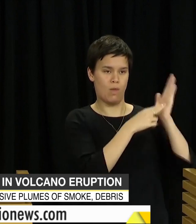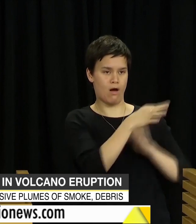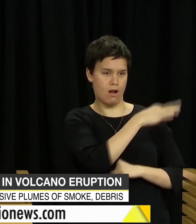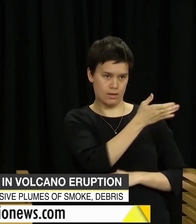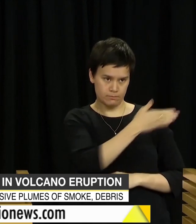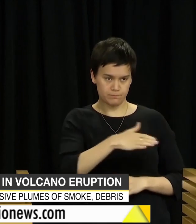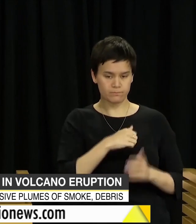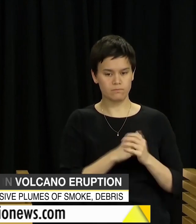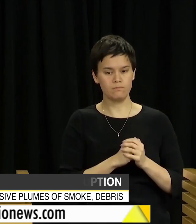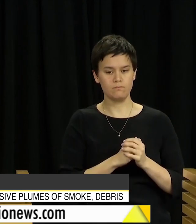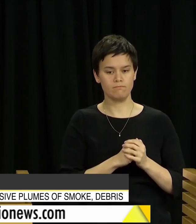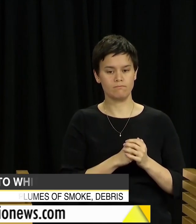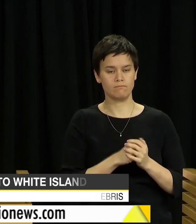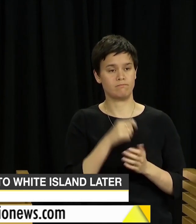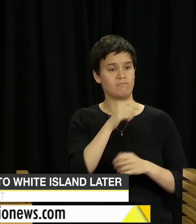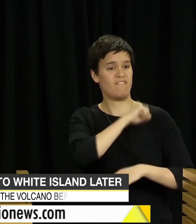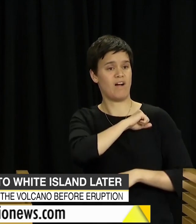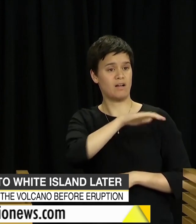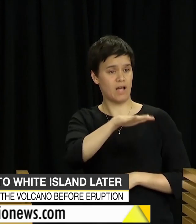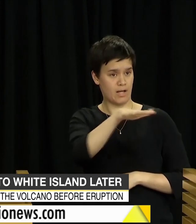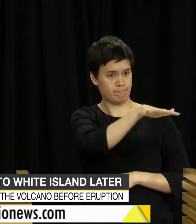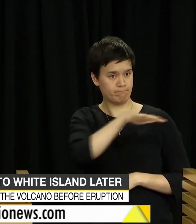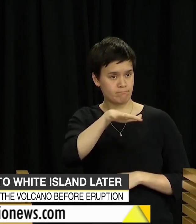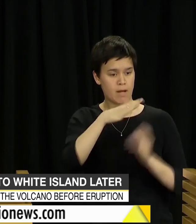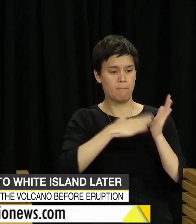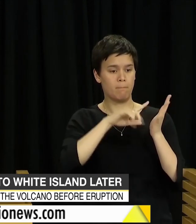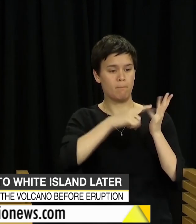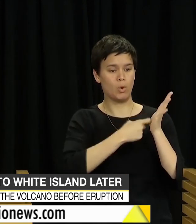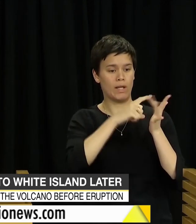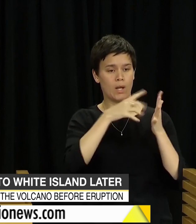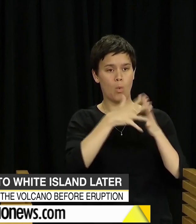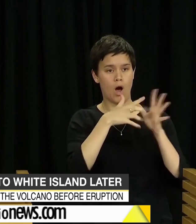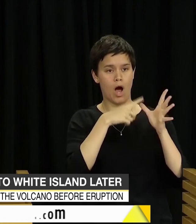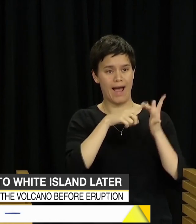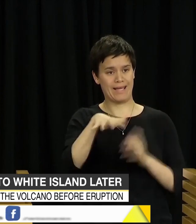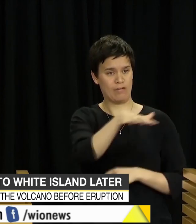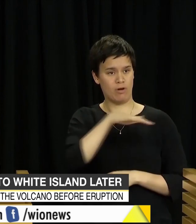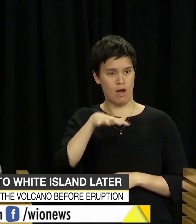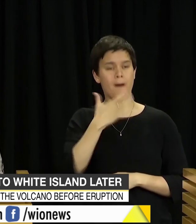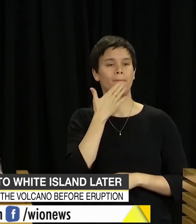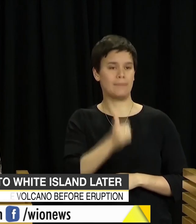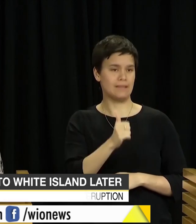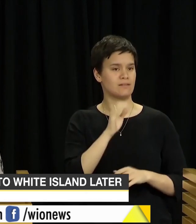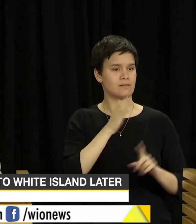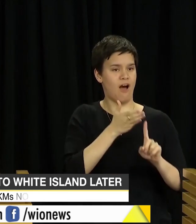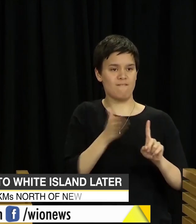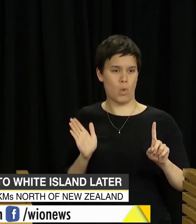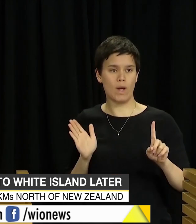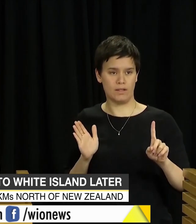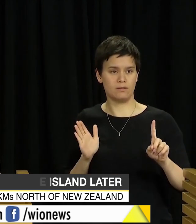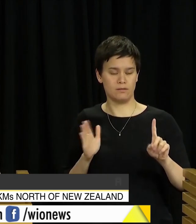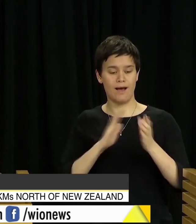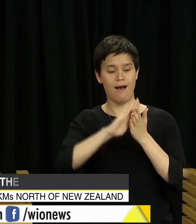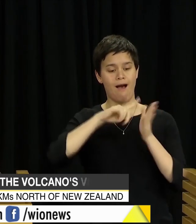of the public to avoid the Whakatane Heads and Muriwai Road areas. Muriwai Road is closed from